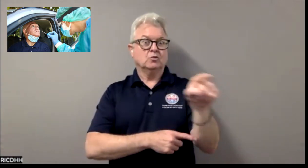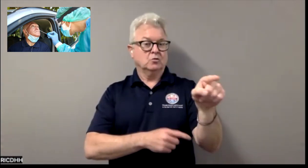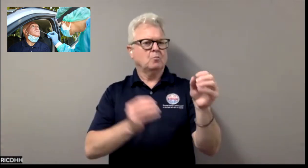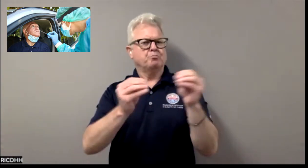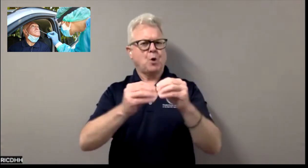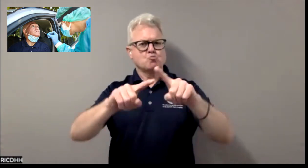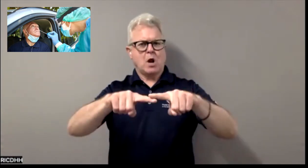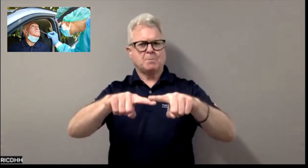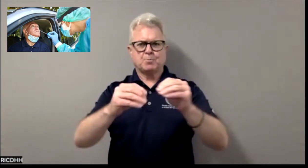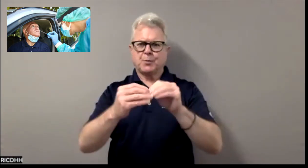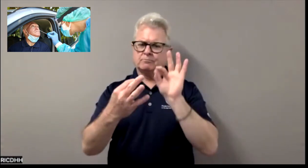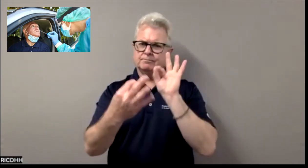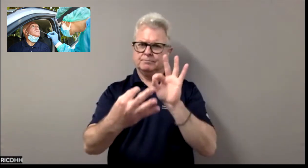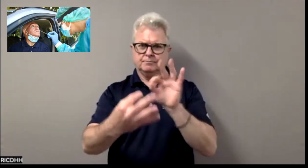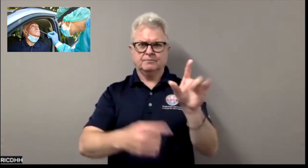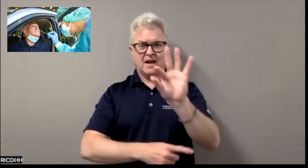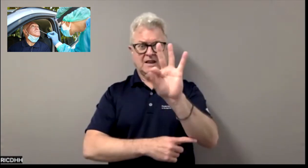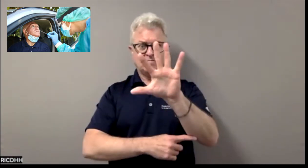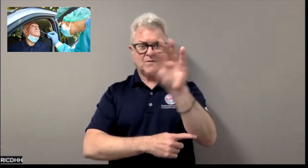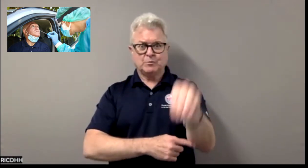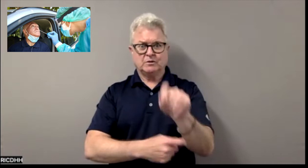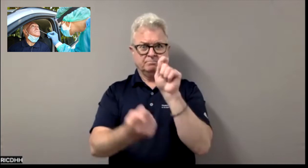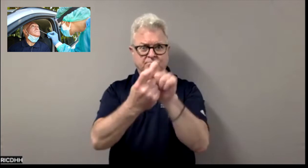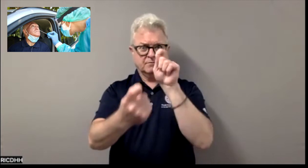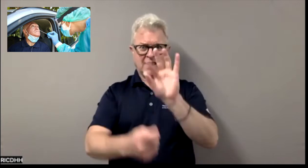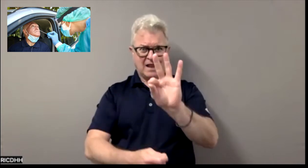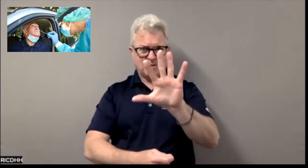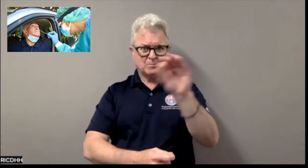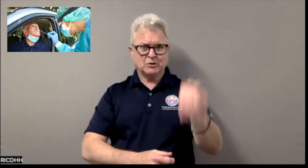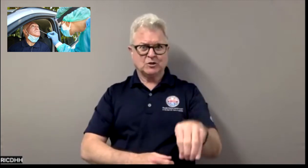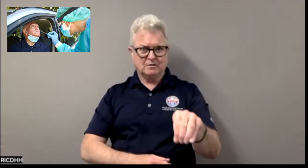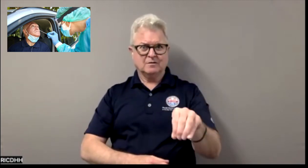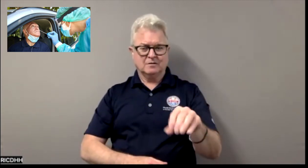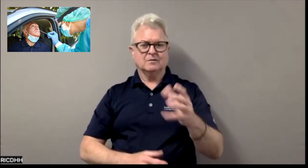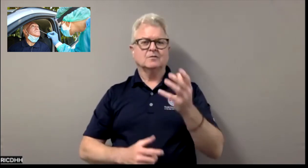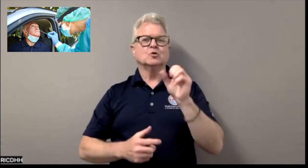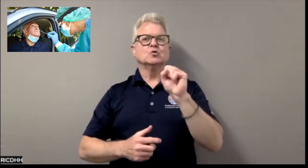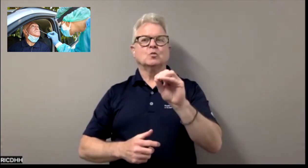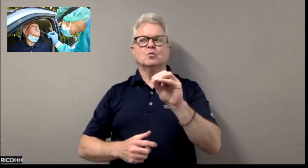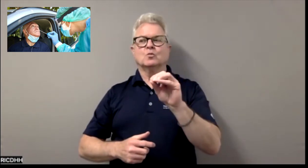test, on the other hand, has a more reliable accuracy of 95%.